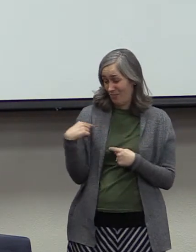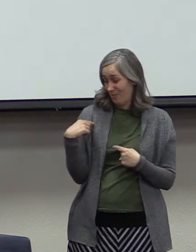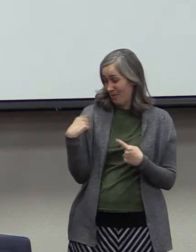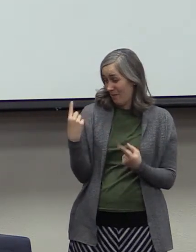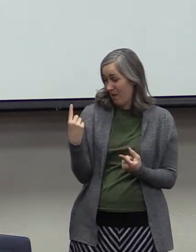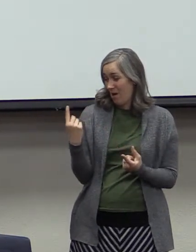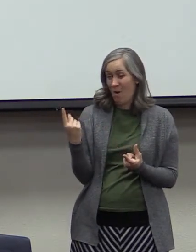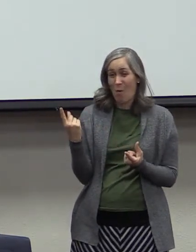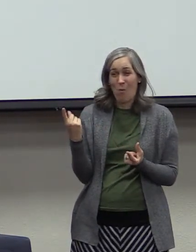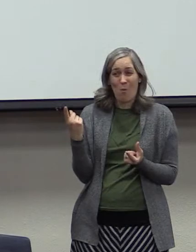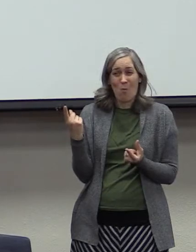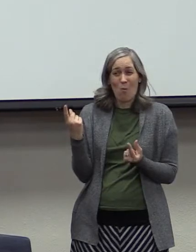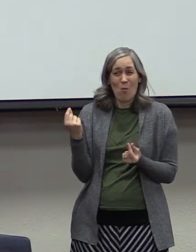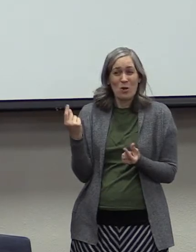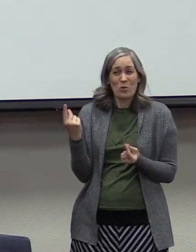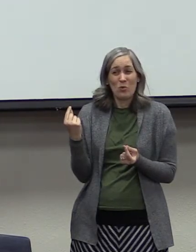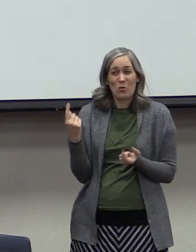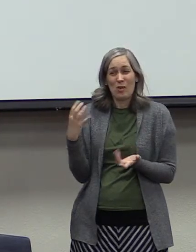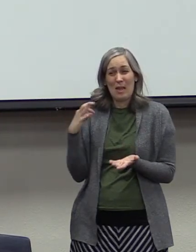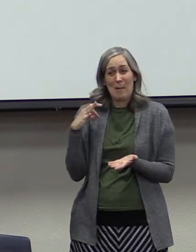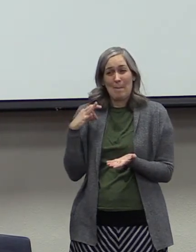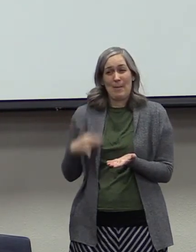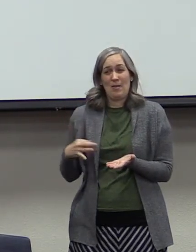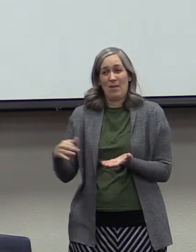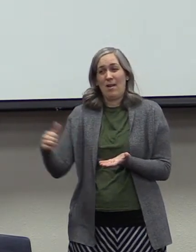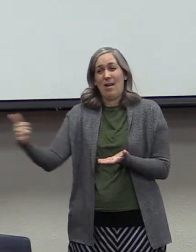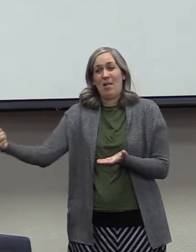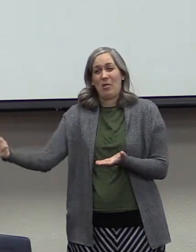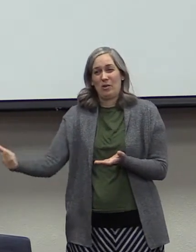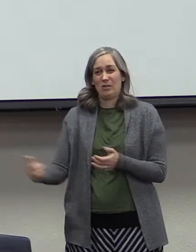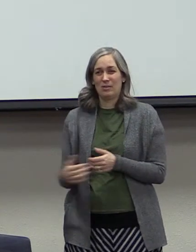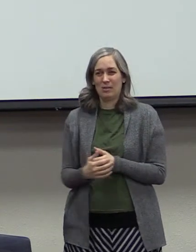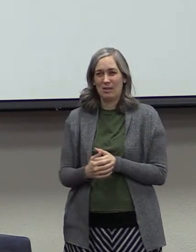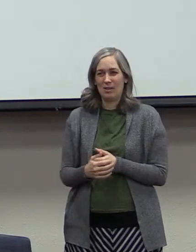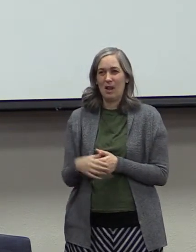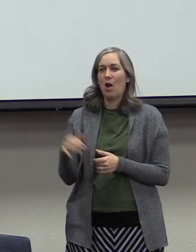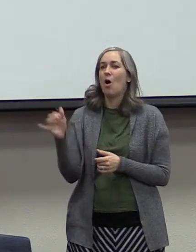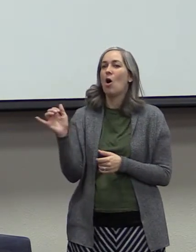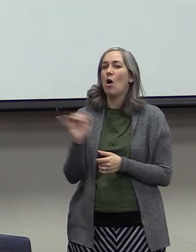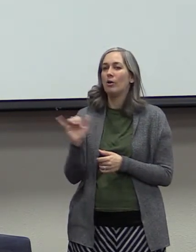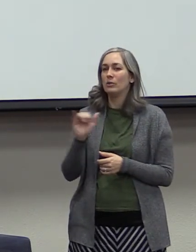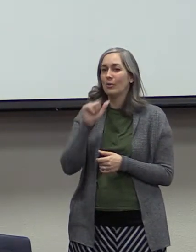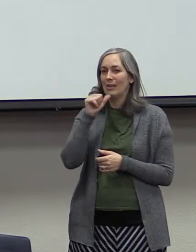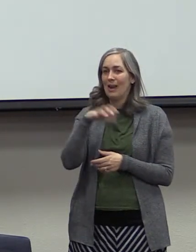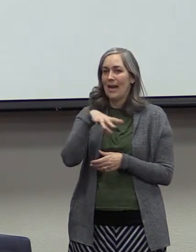was of benefit to others that did not include motivation?